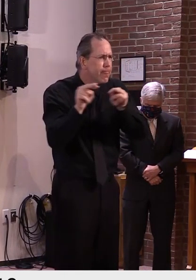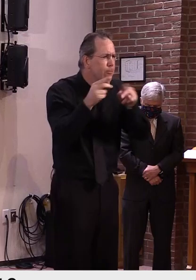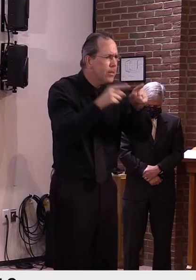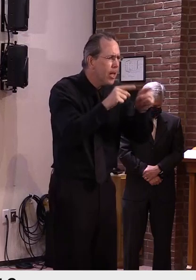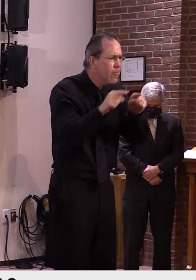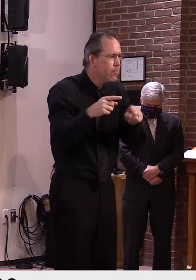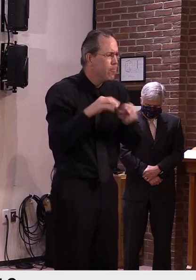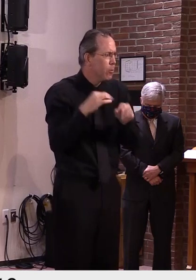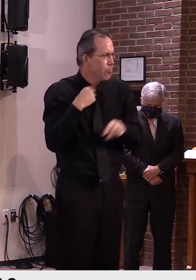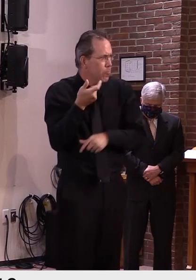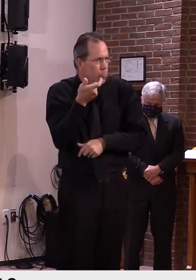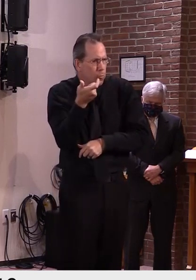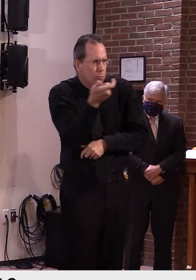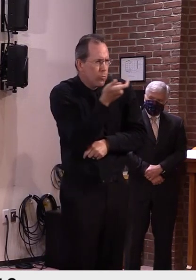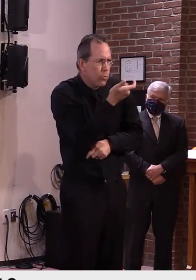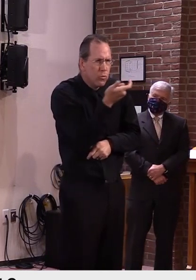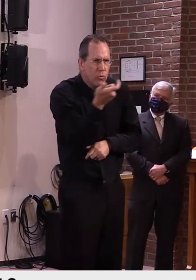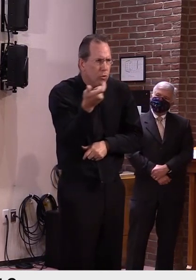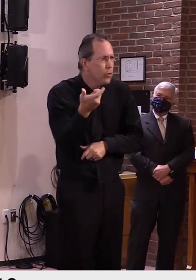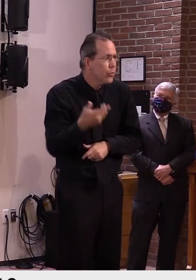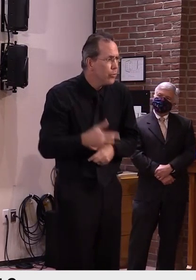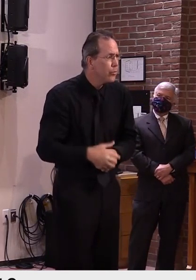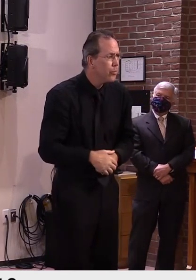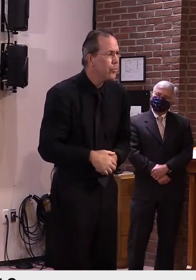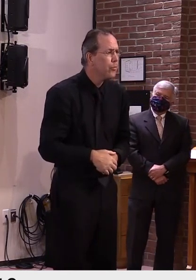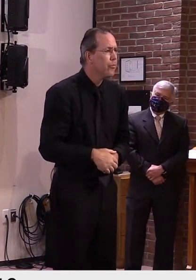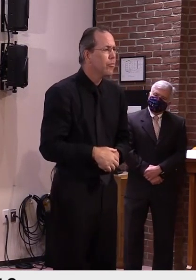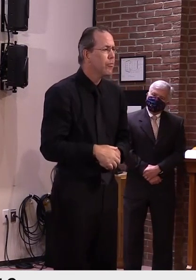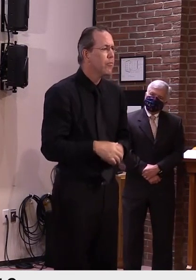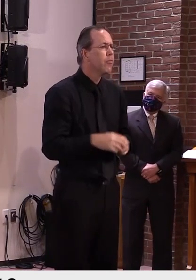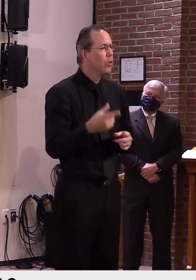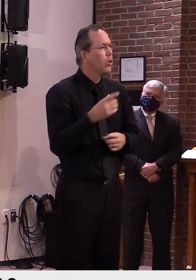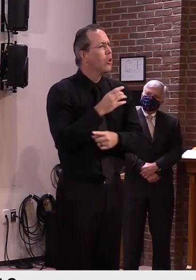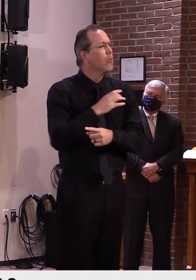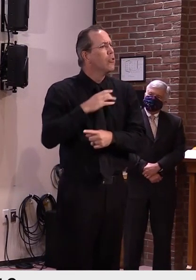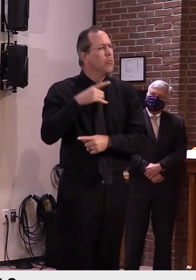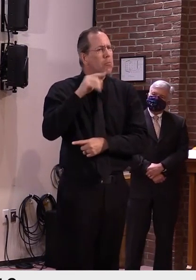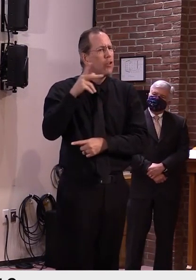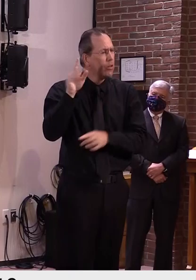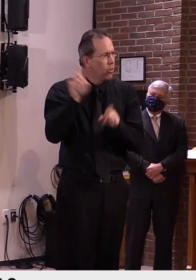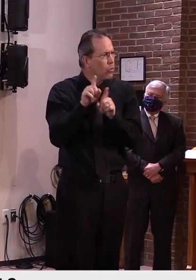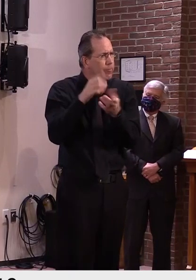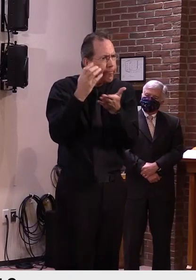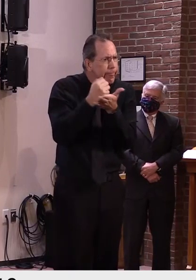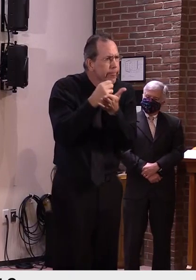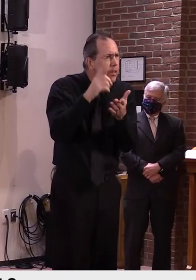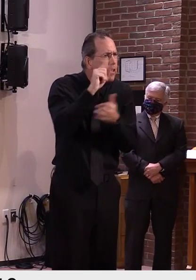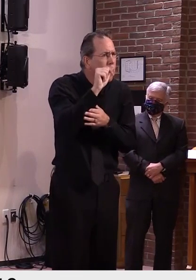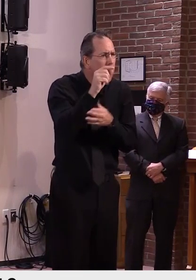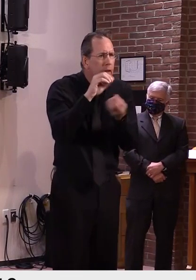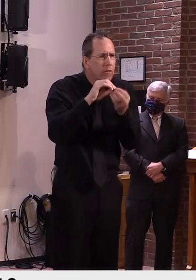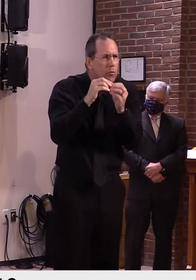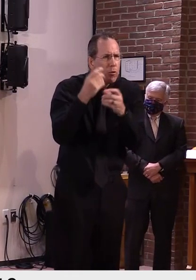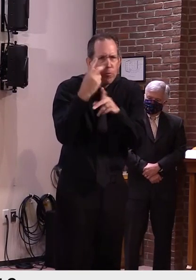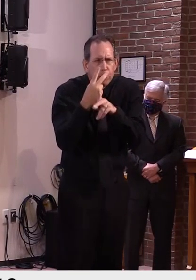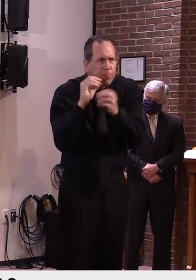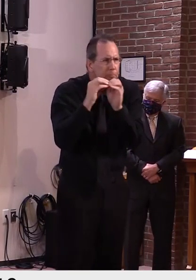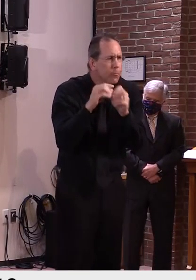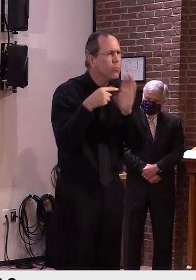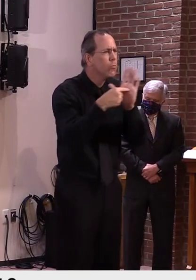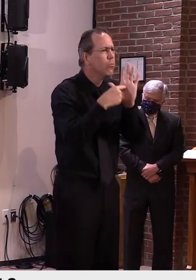as Commissioner Pichek with his modeling. It gives us a sense of what's going on around the country, but in particular in the